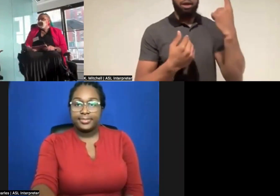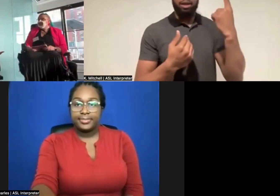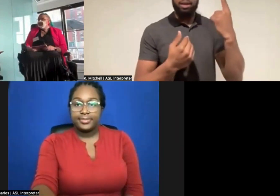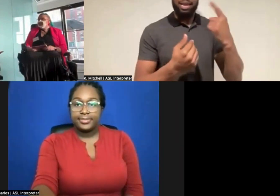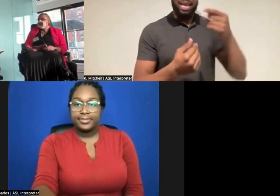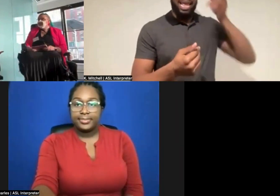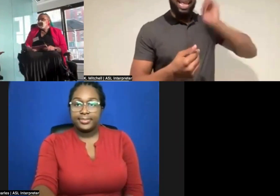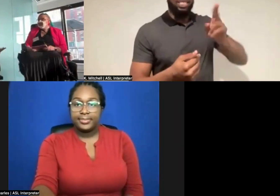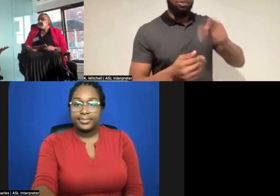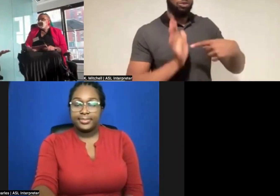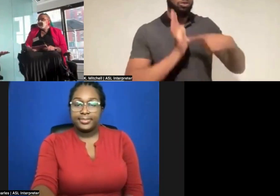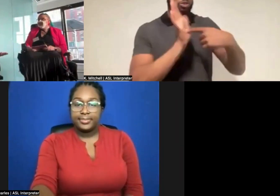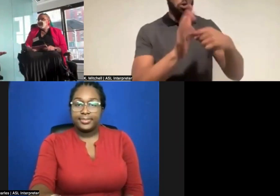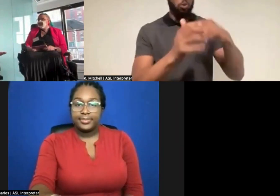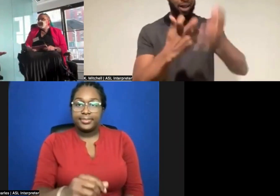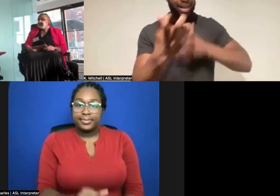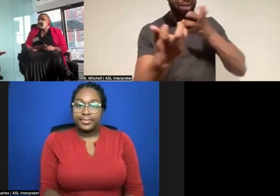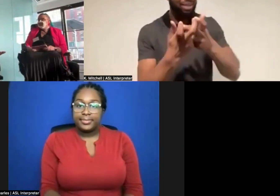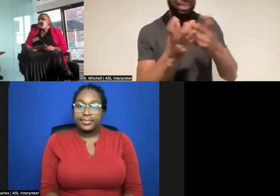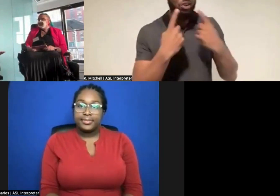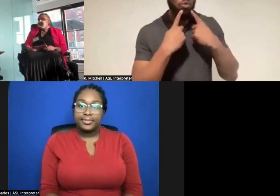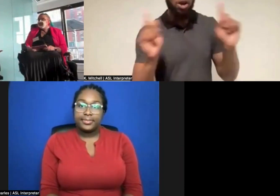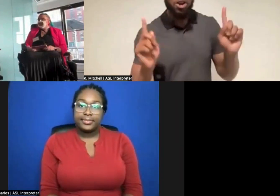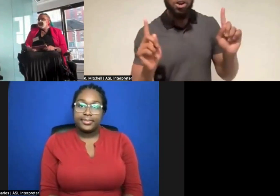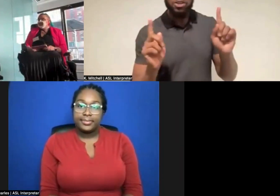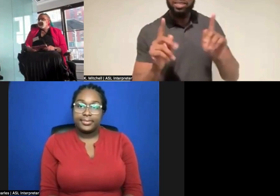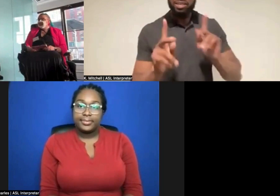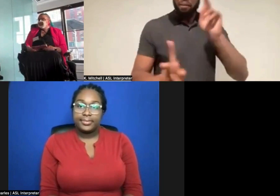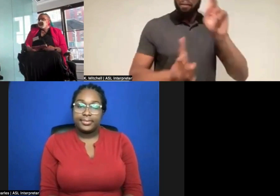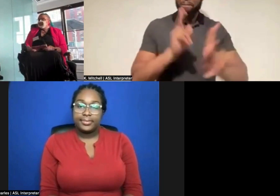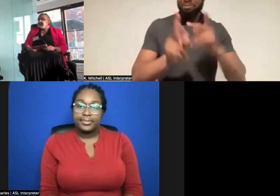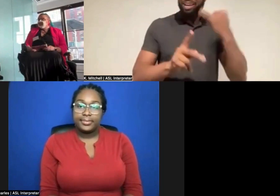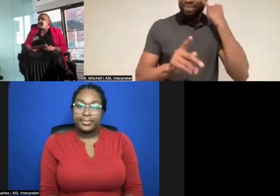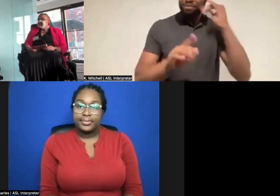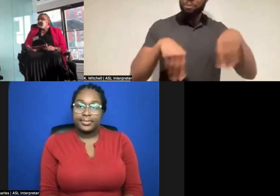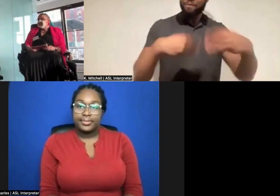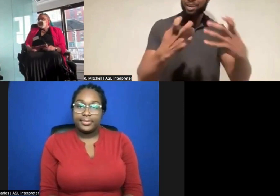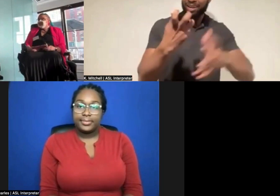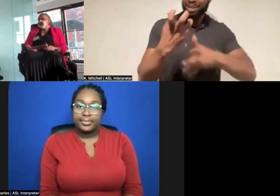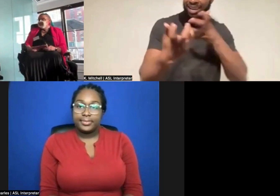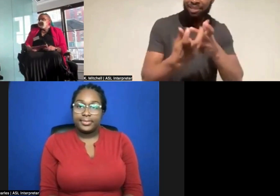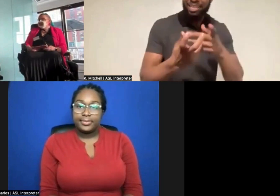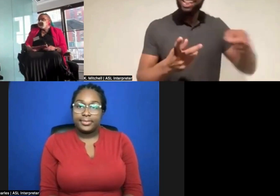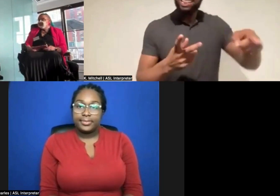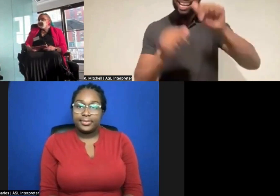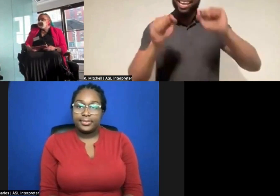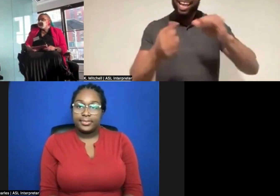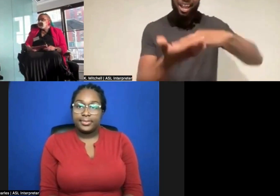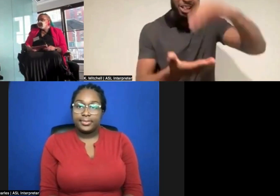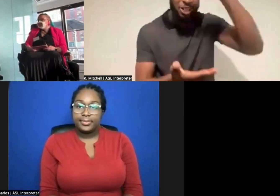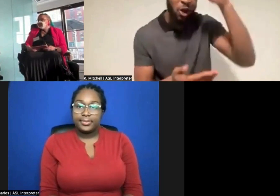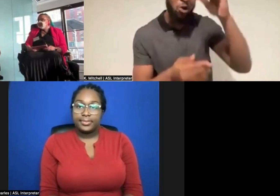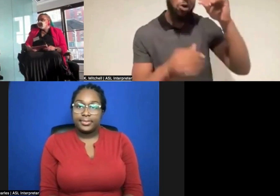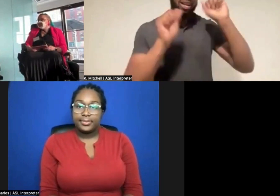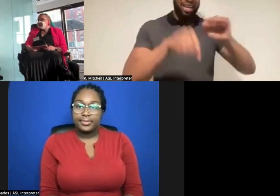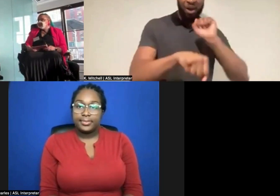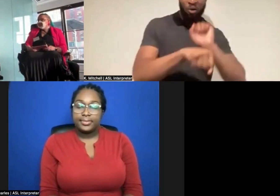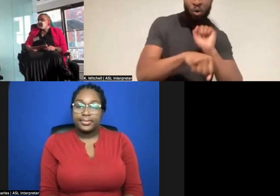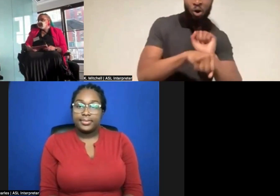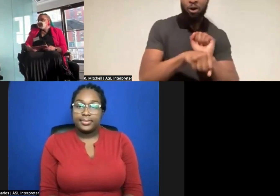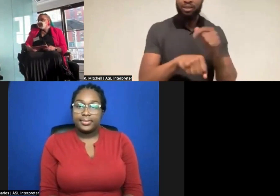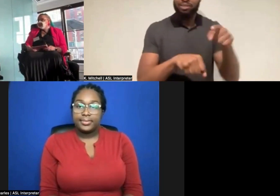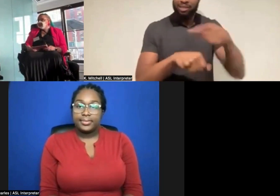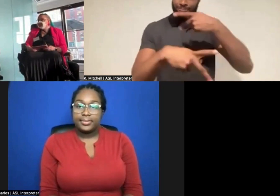and it was fine. You were still able to learn and get the knowledge, you're still able to work and be productive and get work done. So there's already a